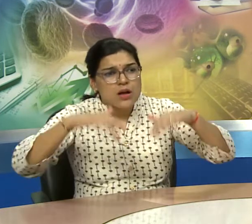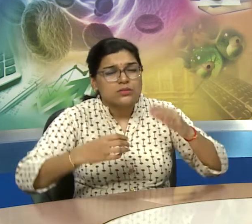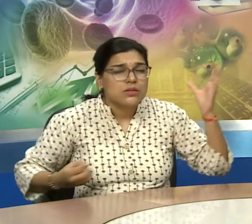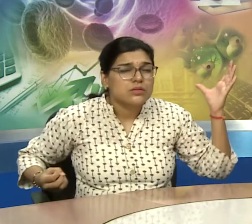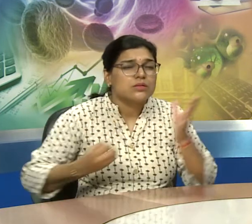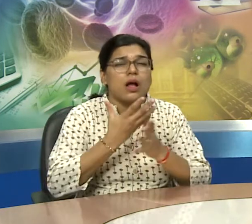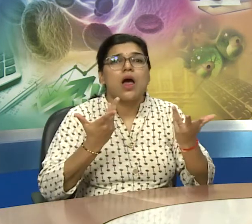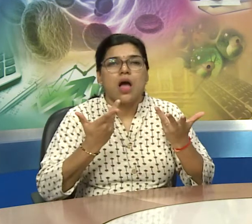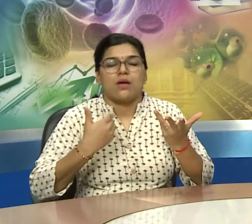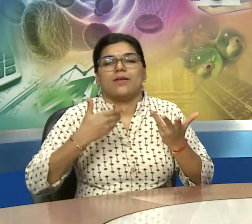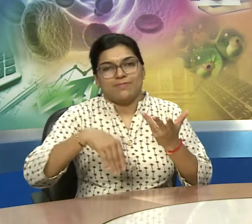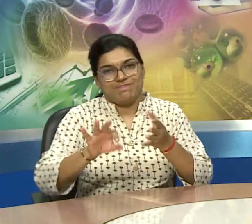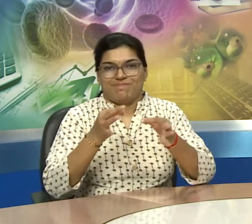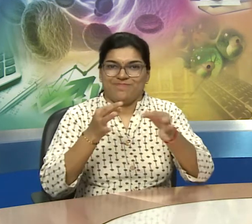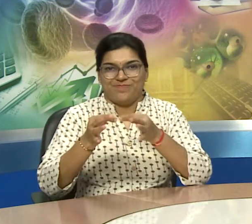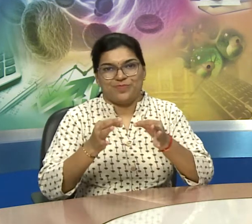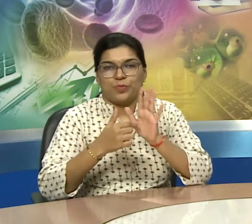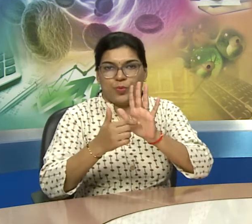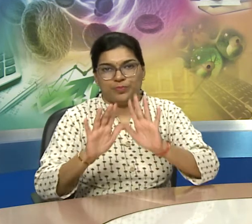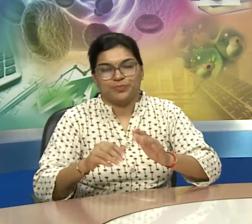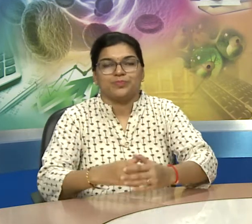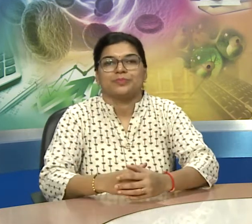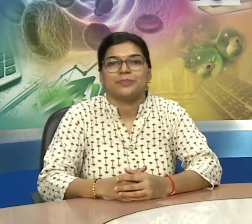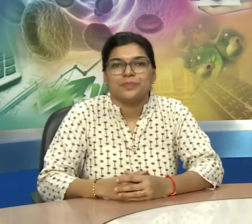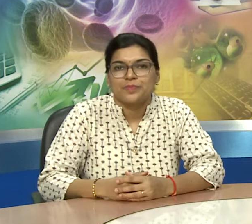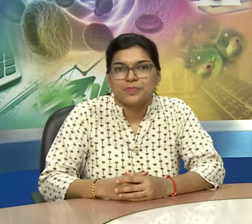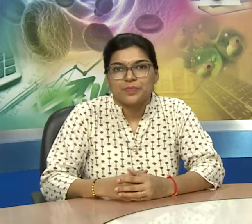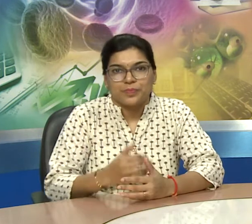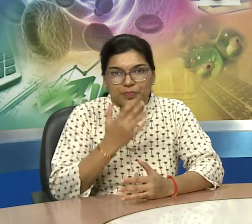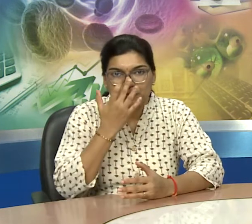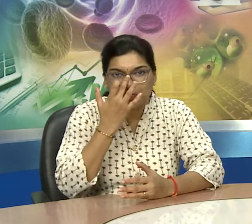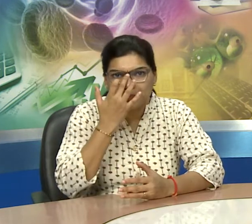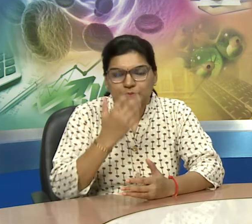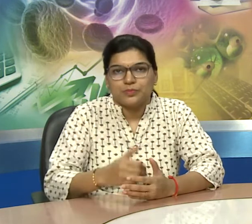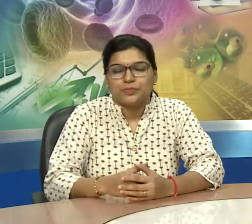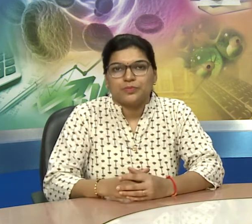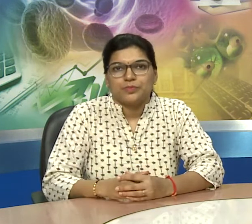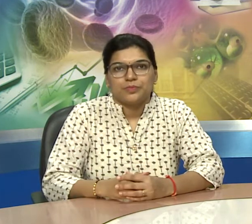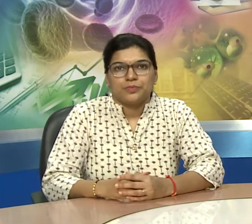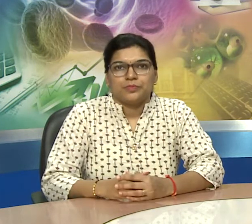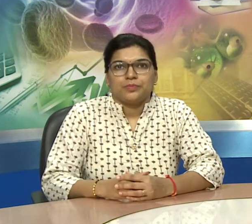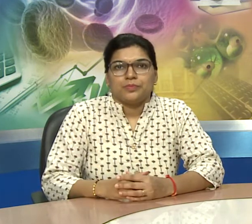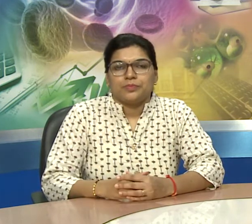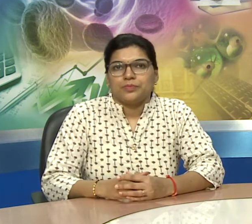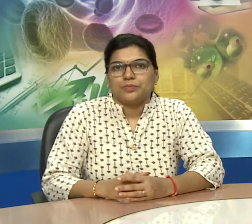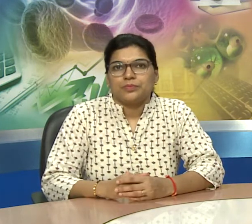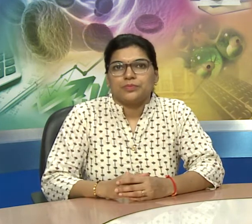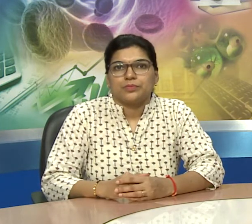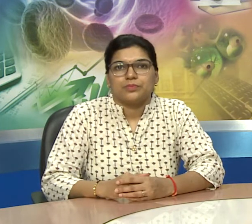scooter, bus, airplane. So we will be now understanding how it was invented.